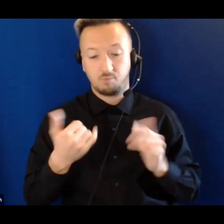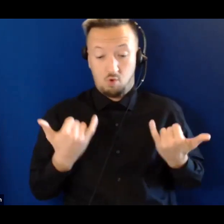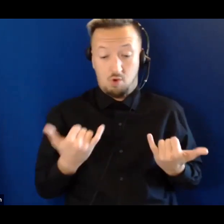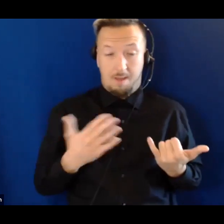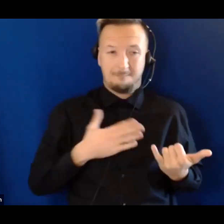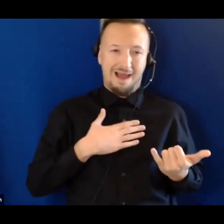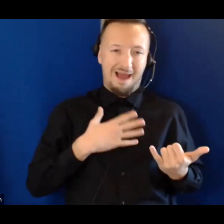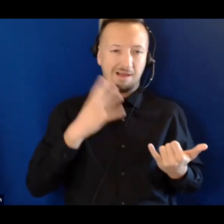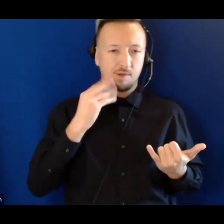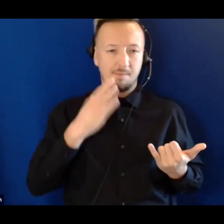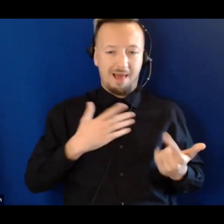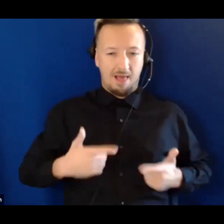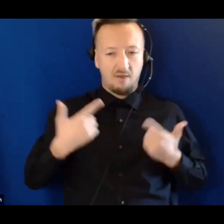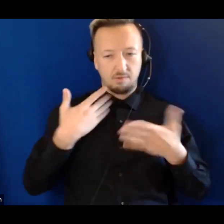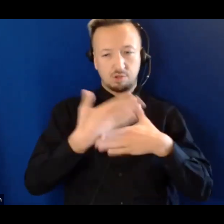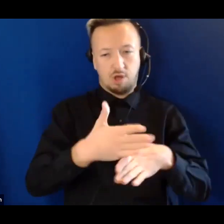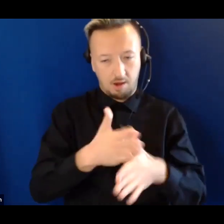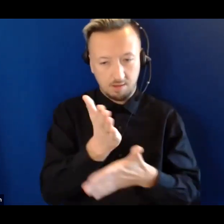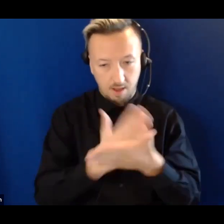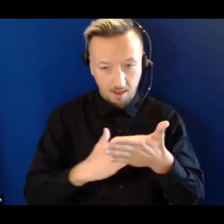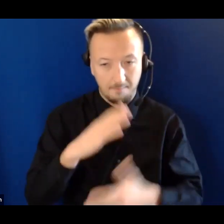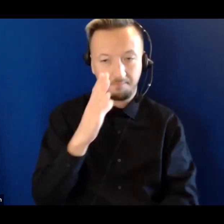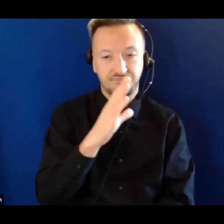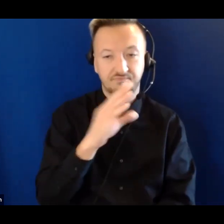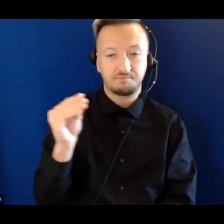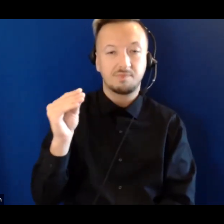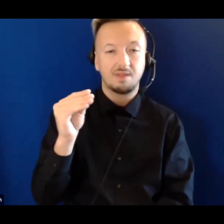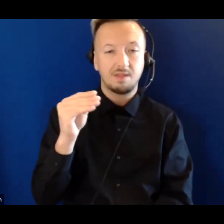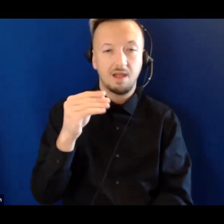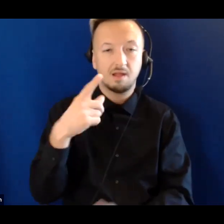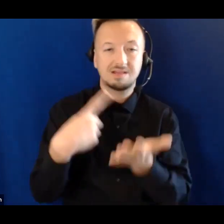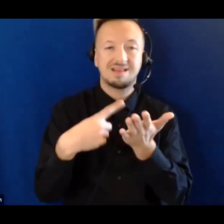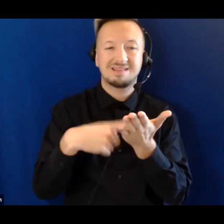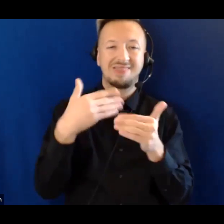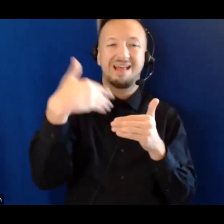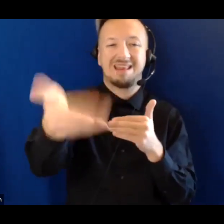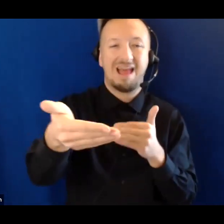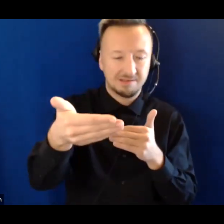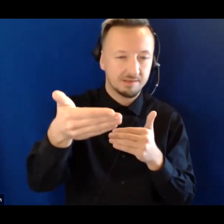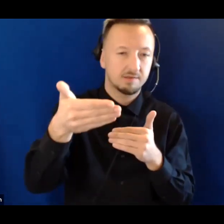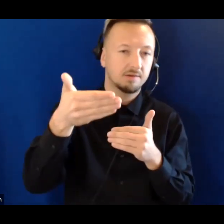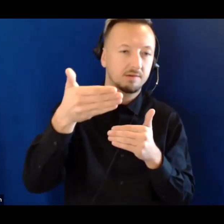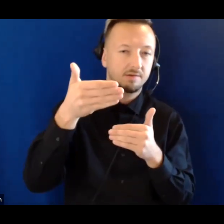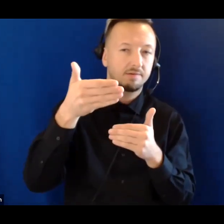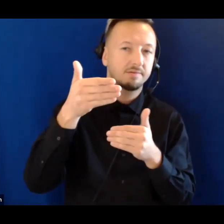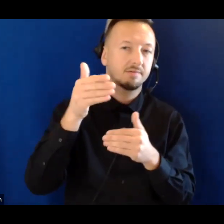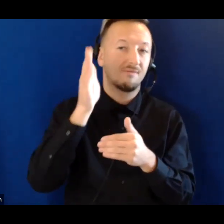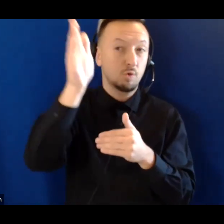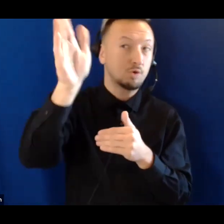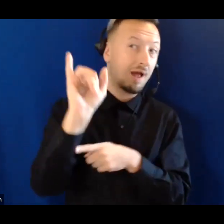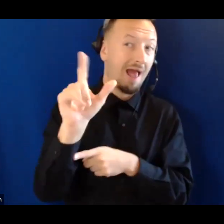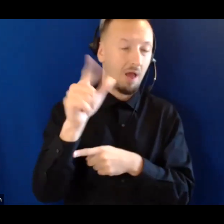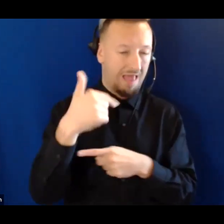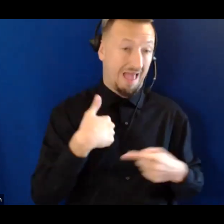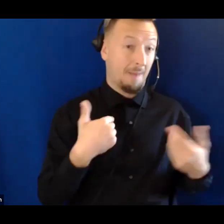today, and then also just talking about, the next generation of IL. And I will just say, though I am young, I